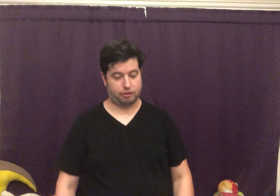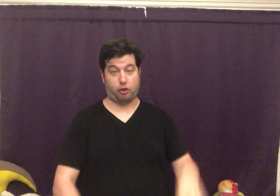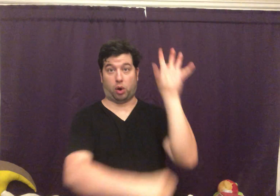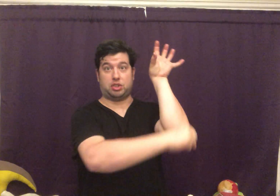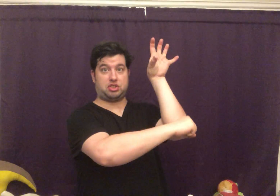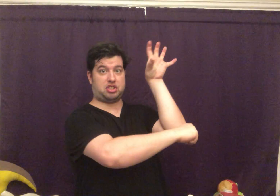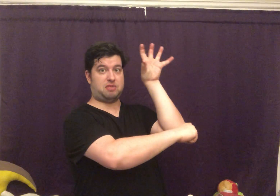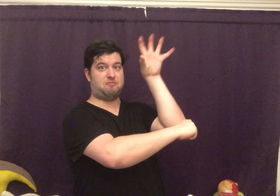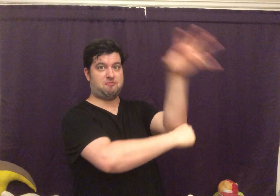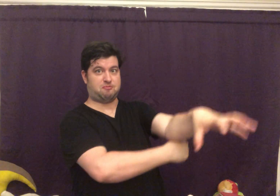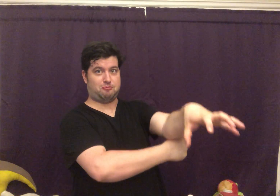Force.